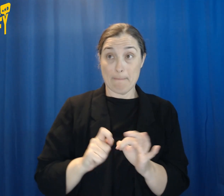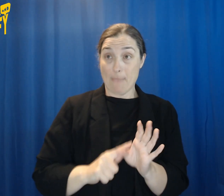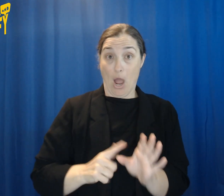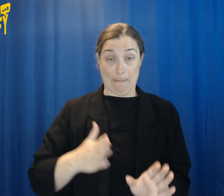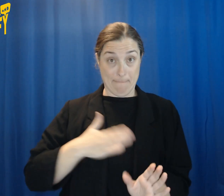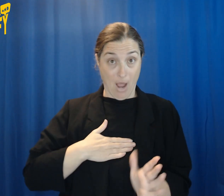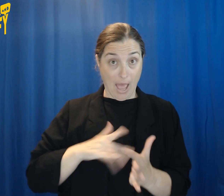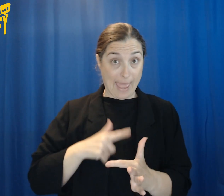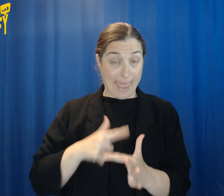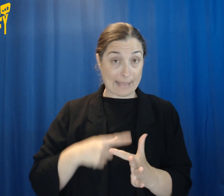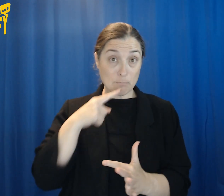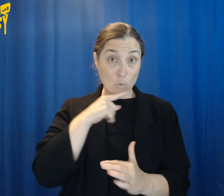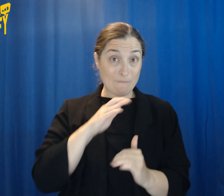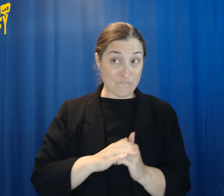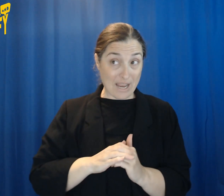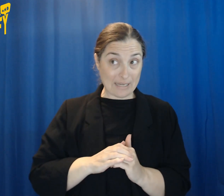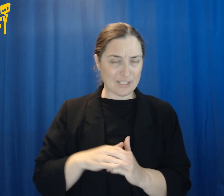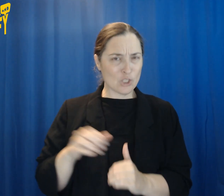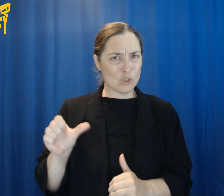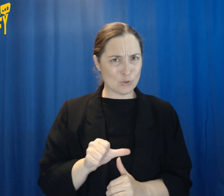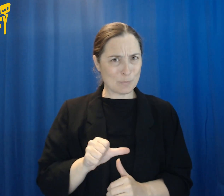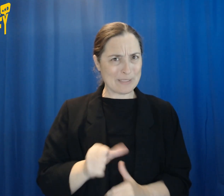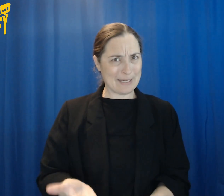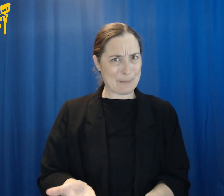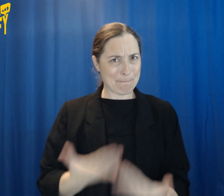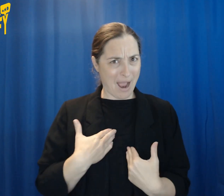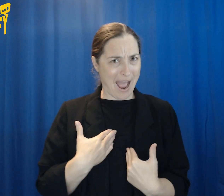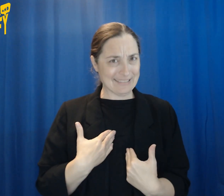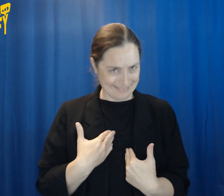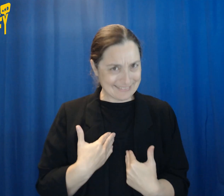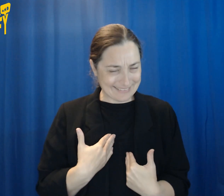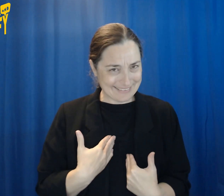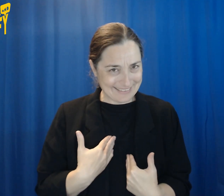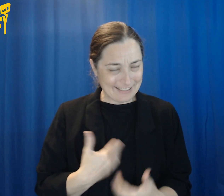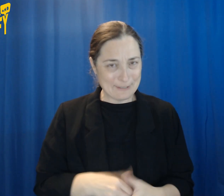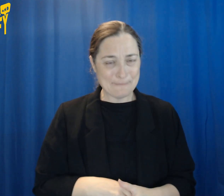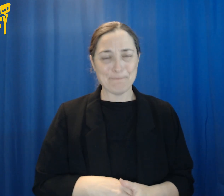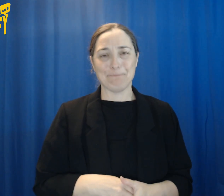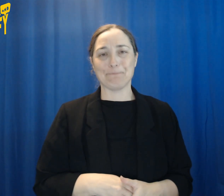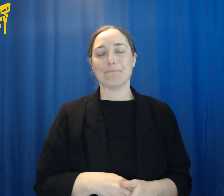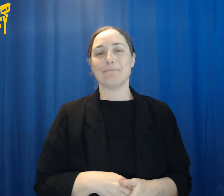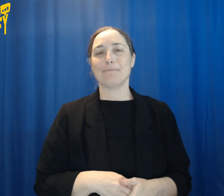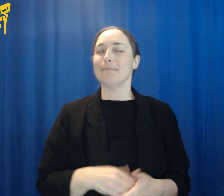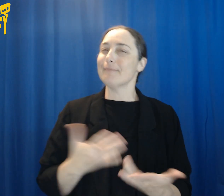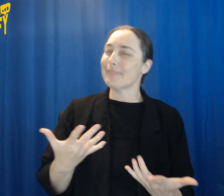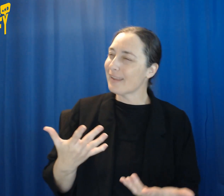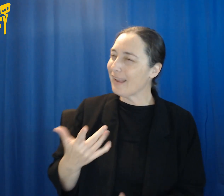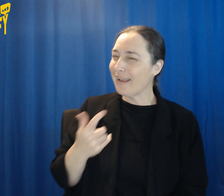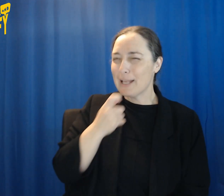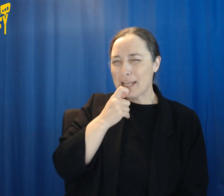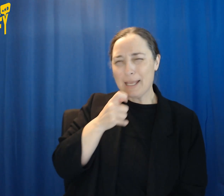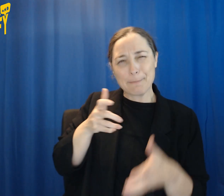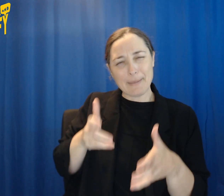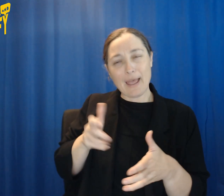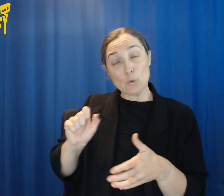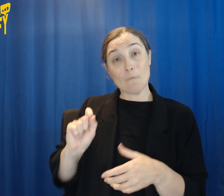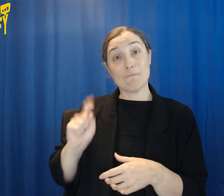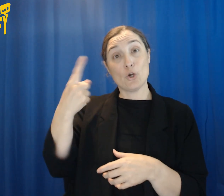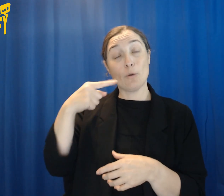only be the property of the person in question. It's ironic to me that your first boyfriend's name was Josh because